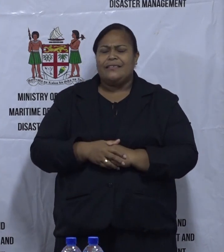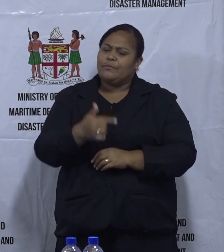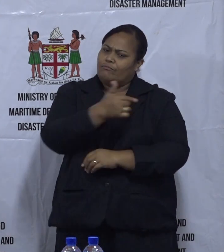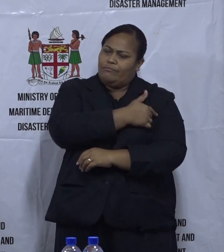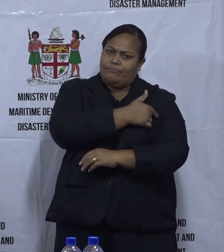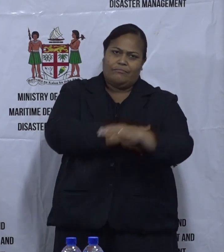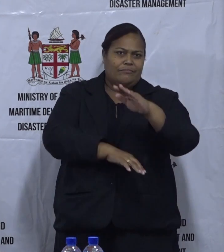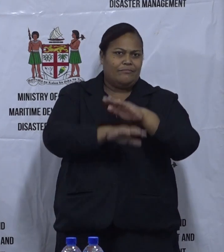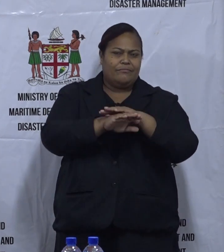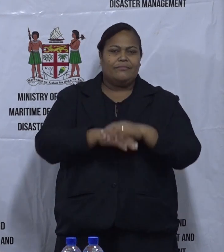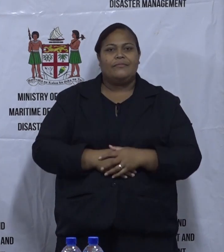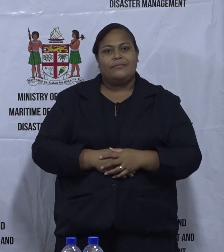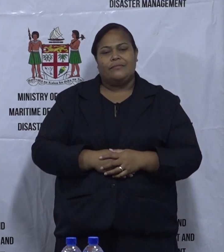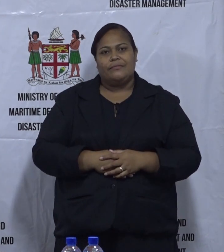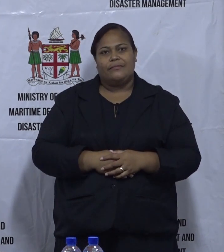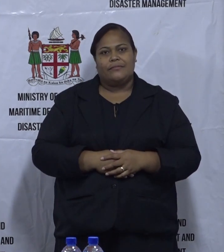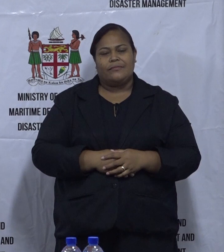vaccinated, some with their